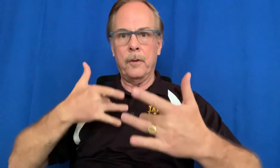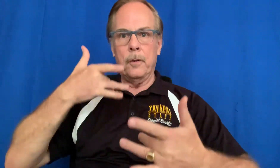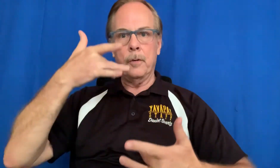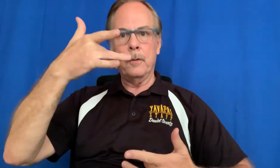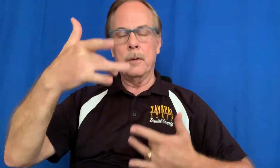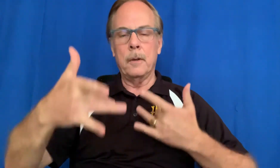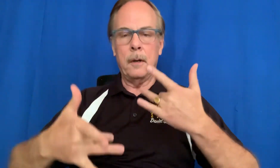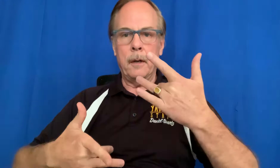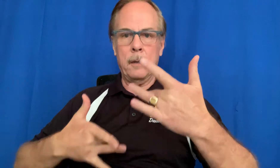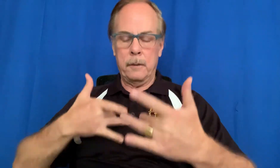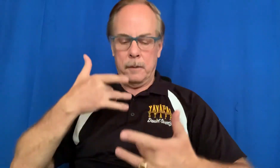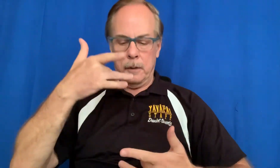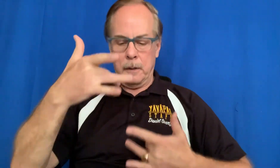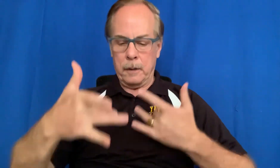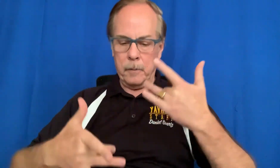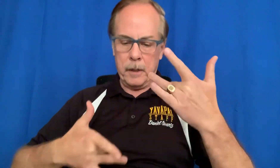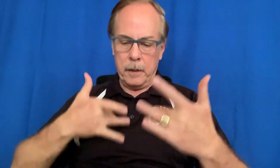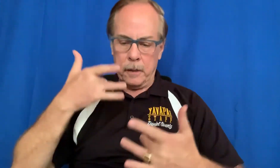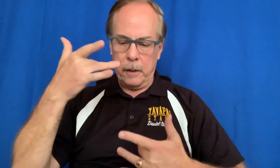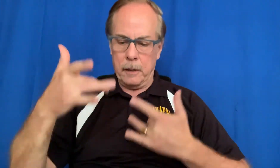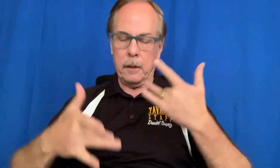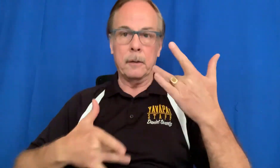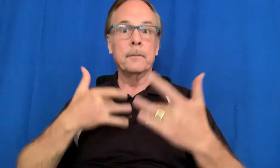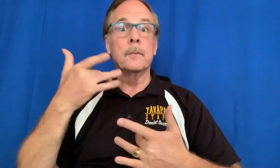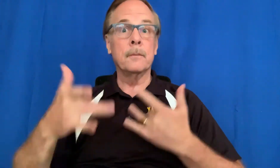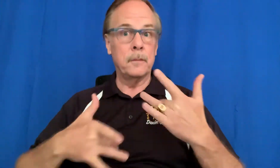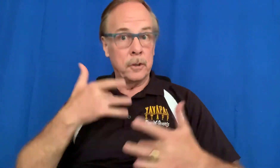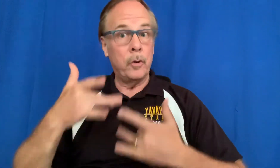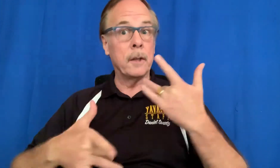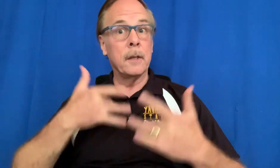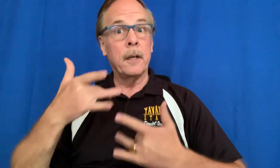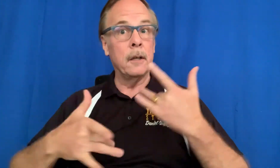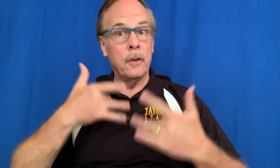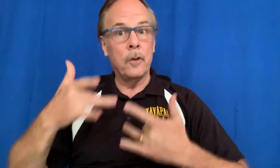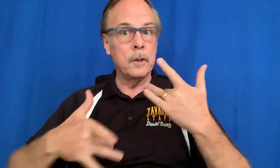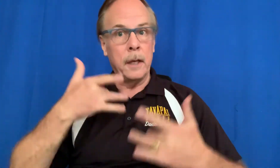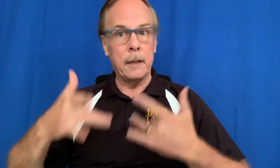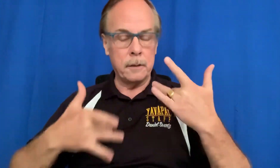you, and then come down again. And then, so excited, enthusiastic.